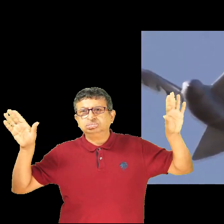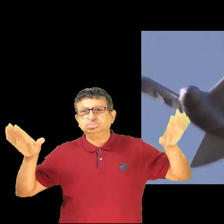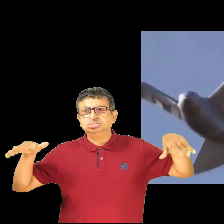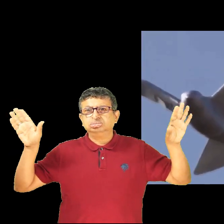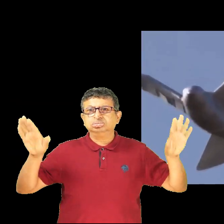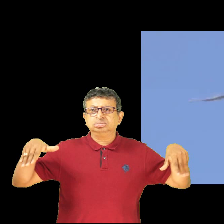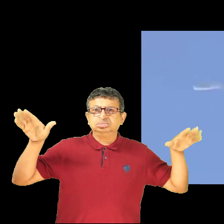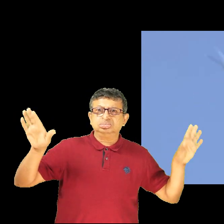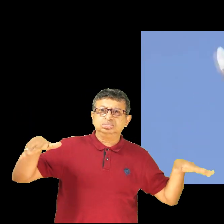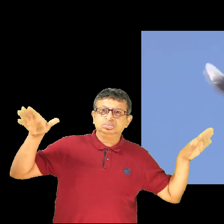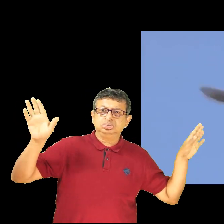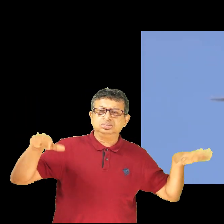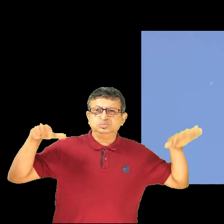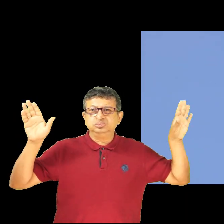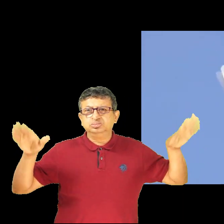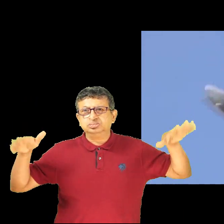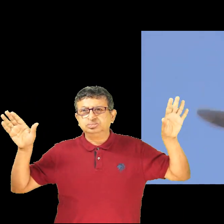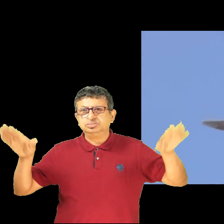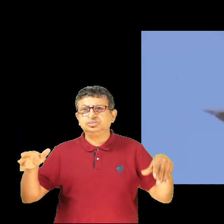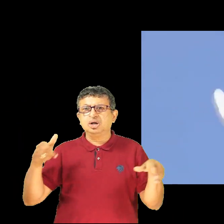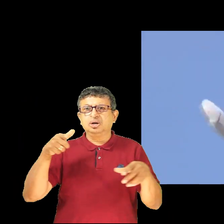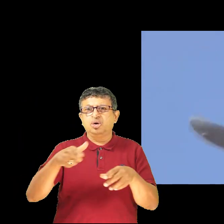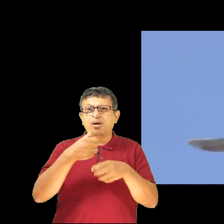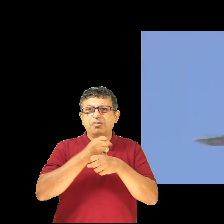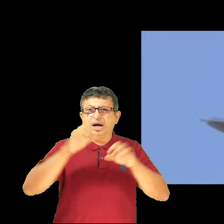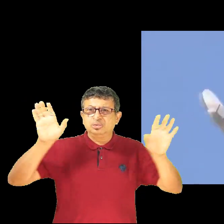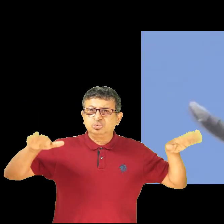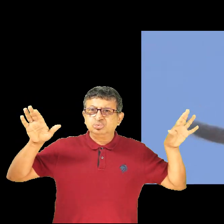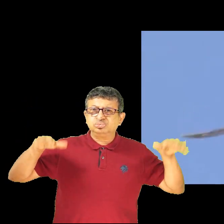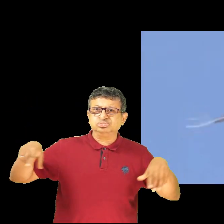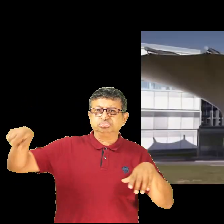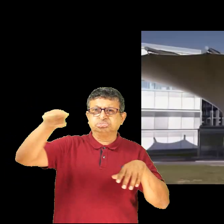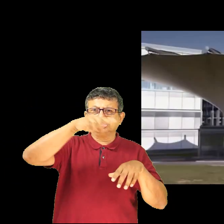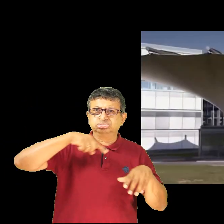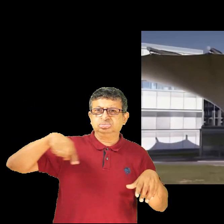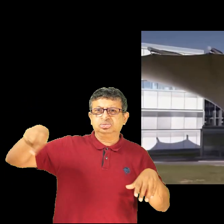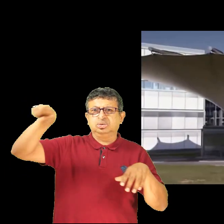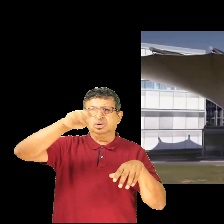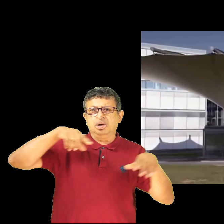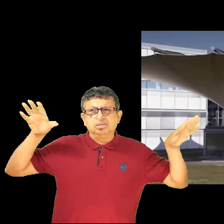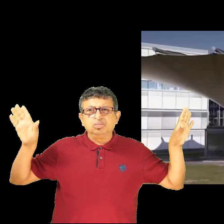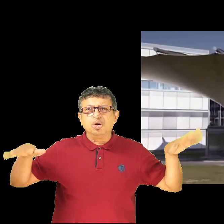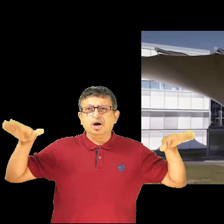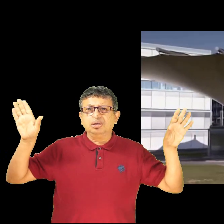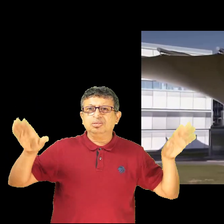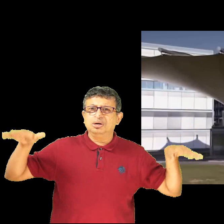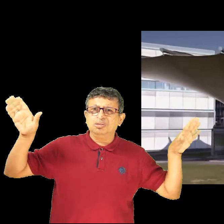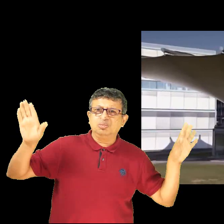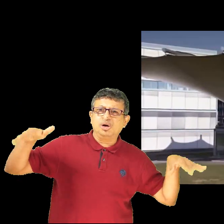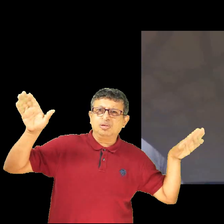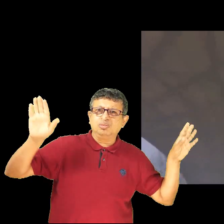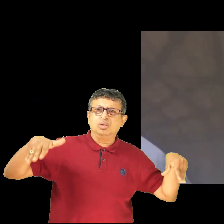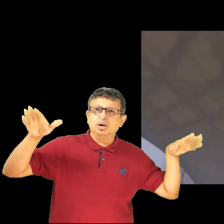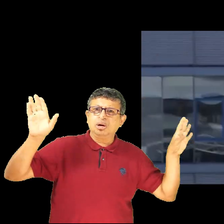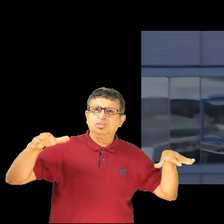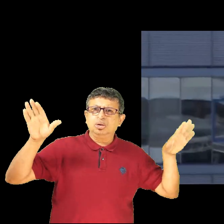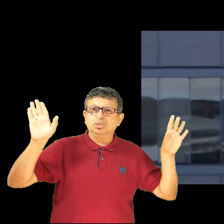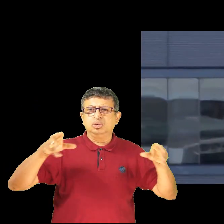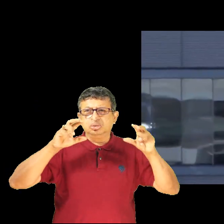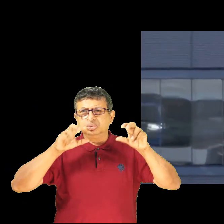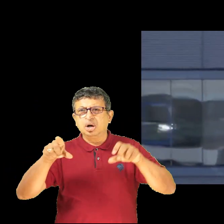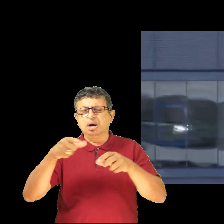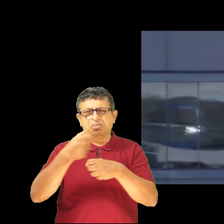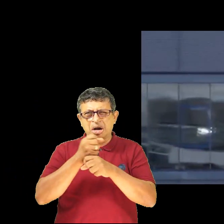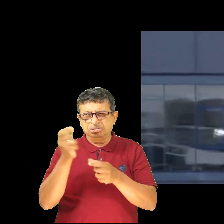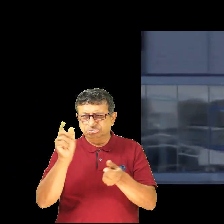flapping wings. It was designed by Festo's Bionic Learning Network. The Smart Bird can take off, fly, and land by itself, which makes